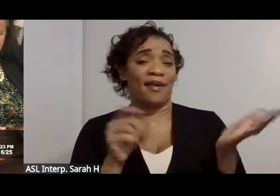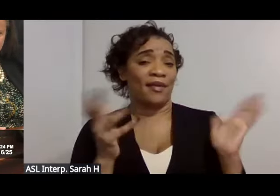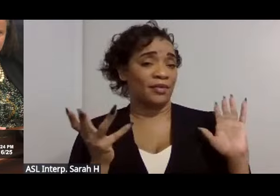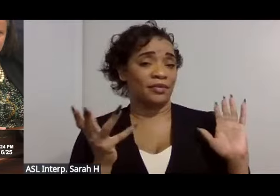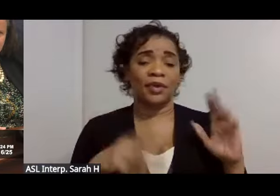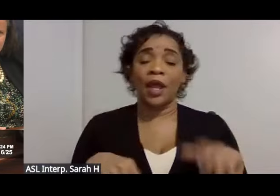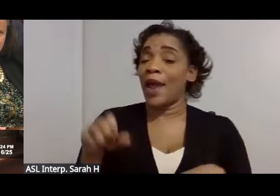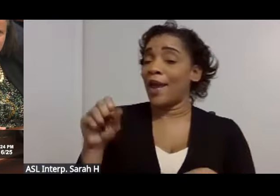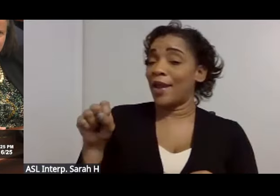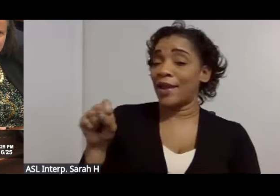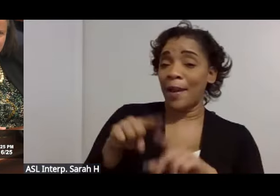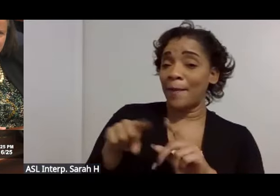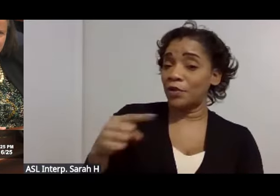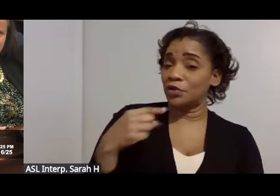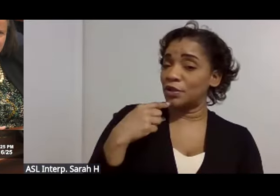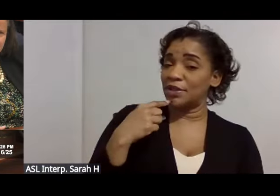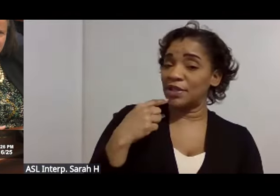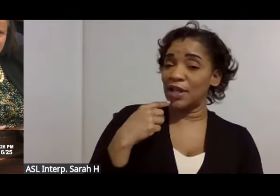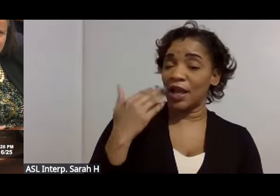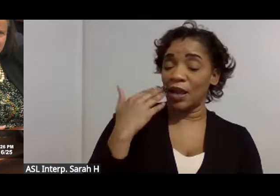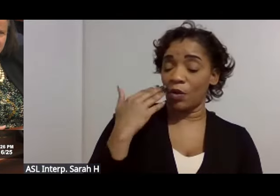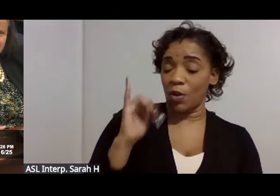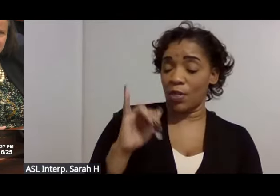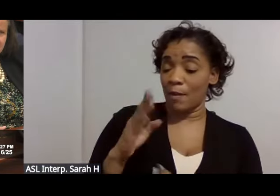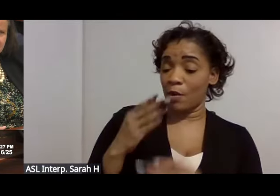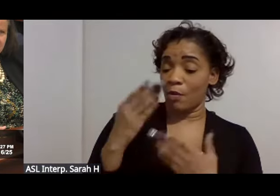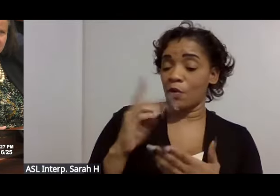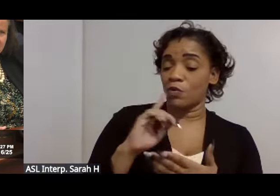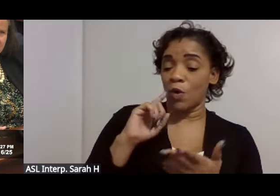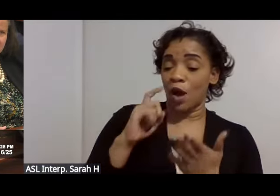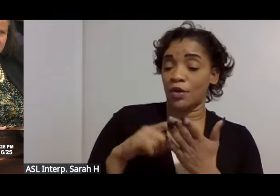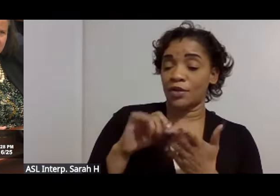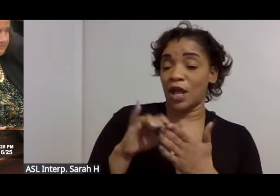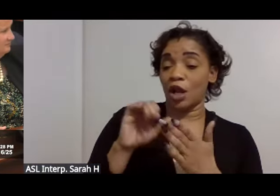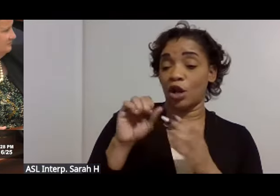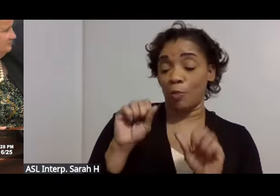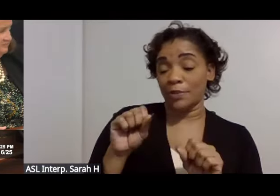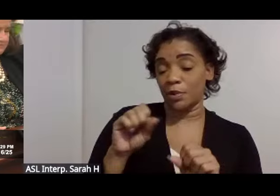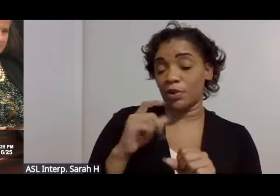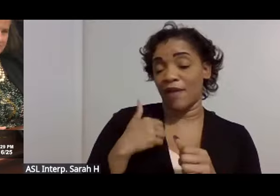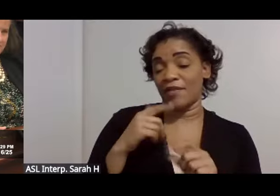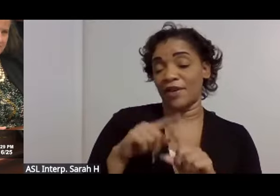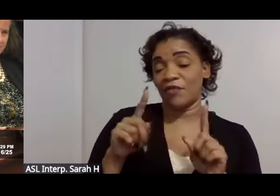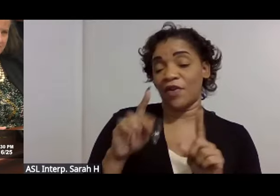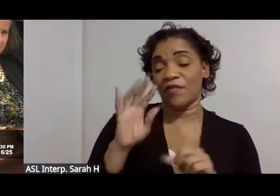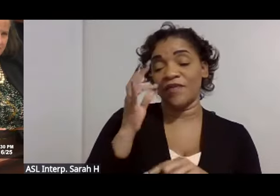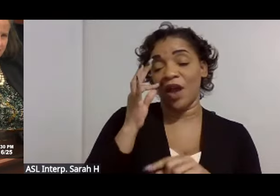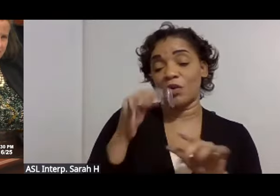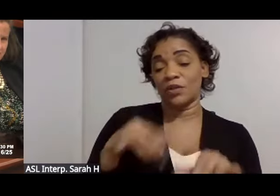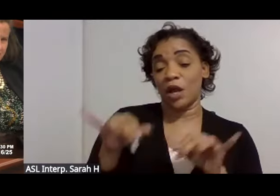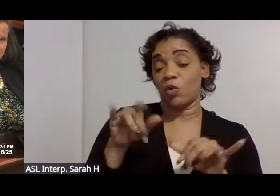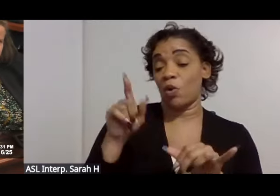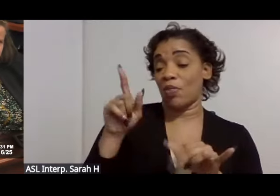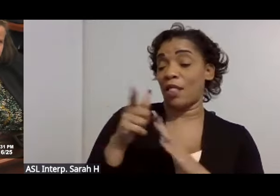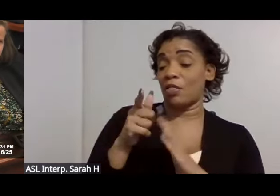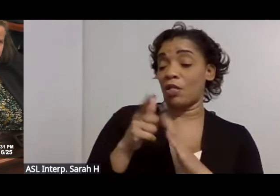the proposal recognizes that there could be a different federal standard, that federal law may change.